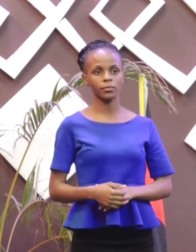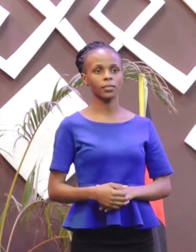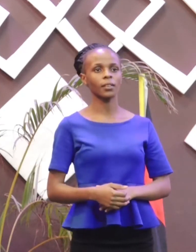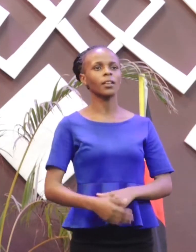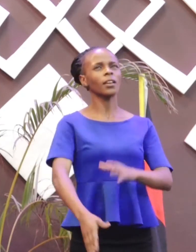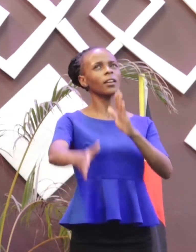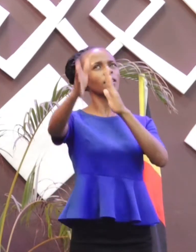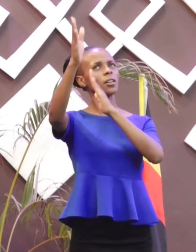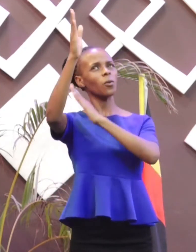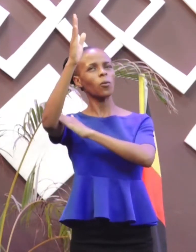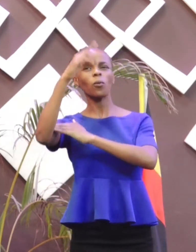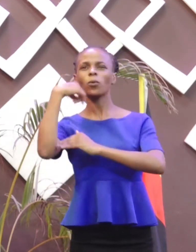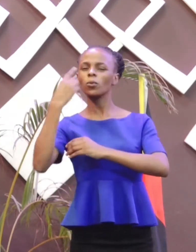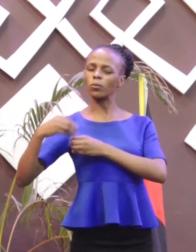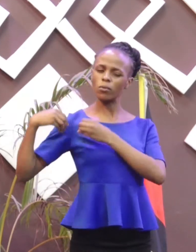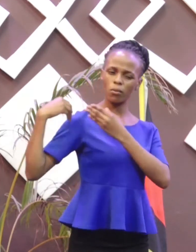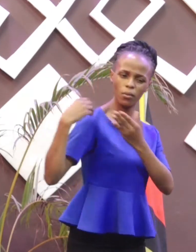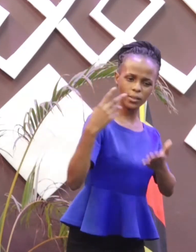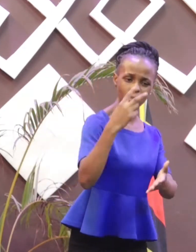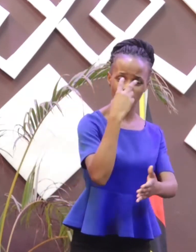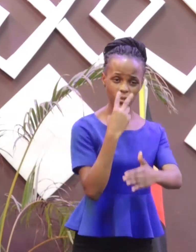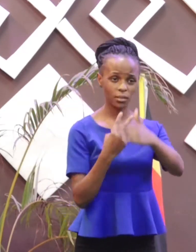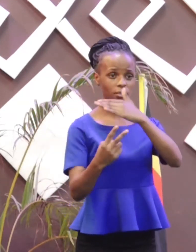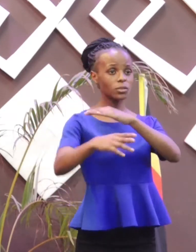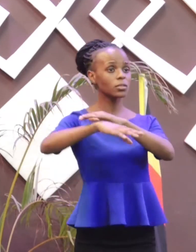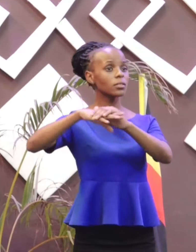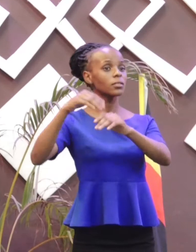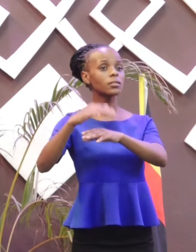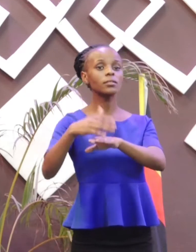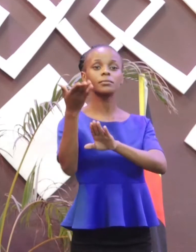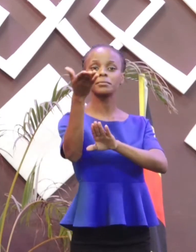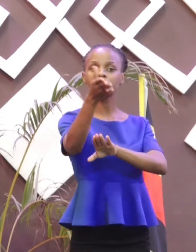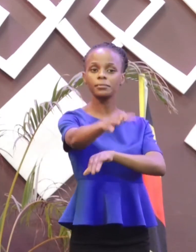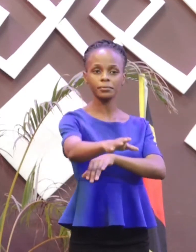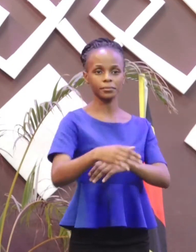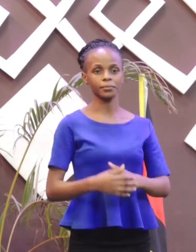God who gives the vision does not die. Katonda atuwa okwolesebwa tafa.